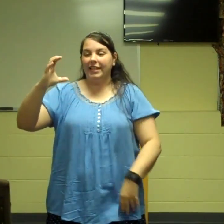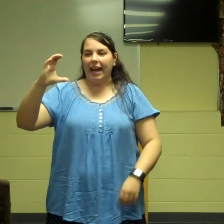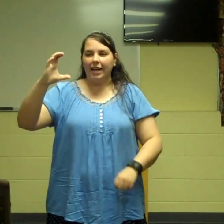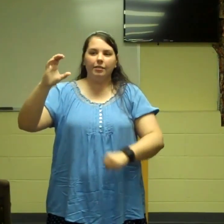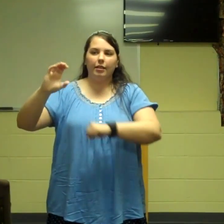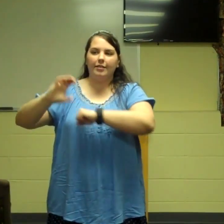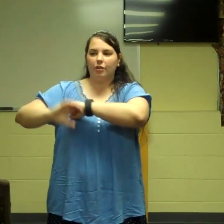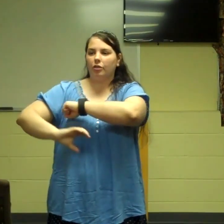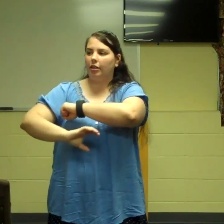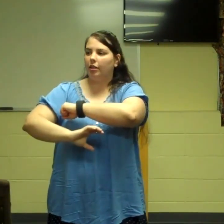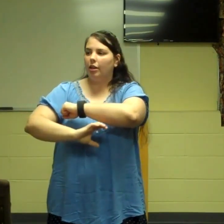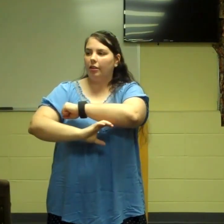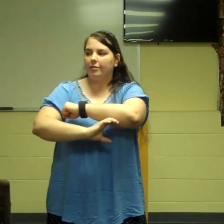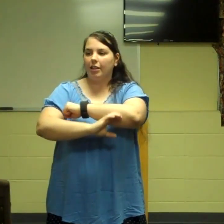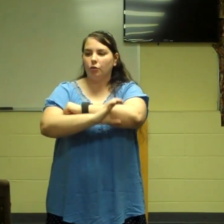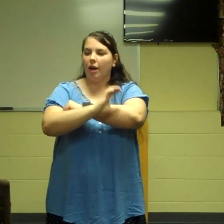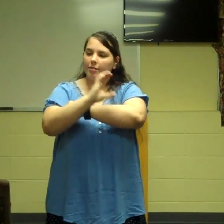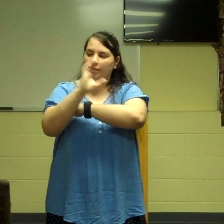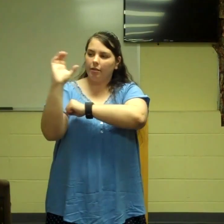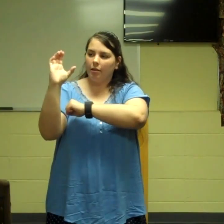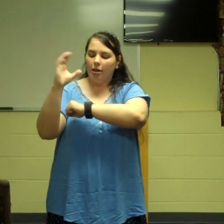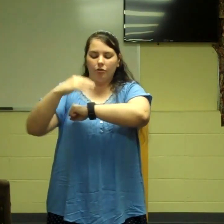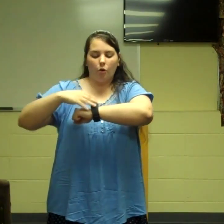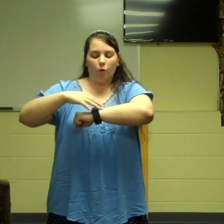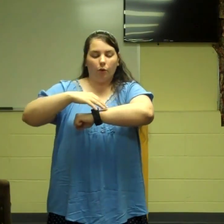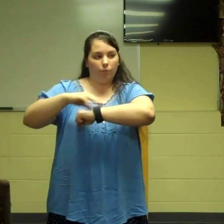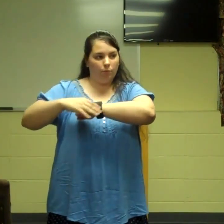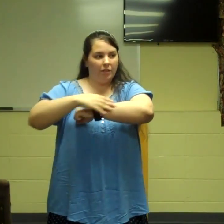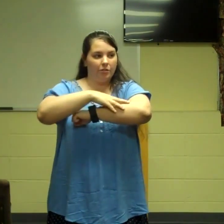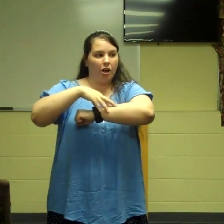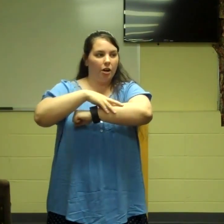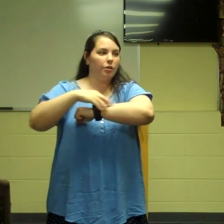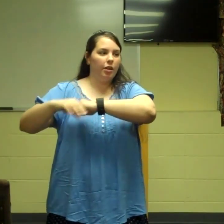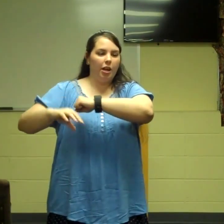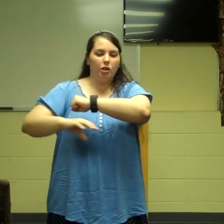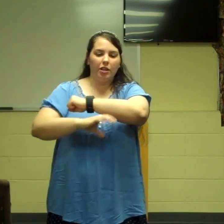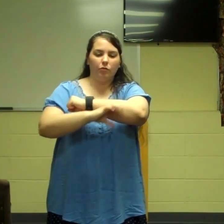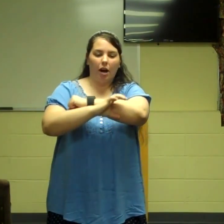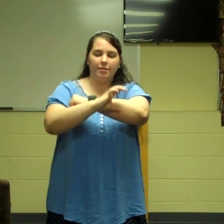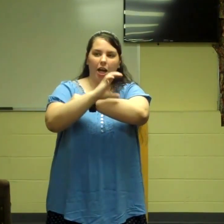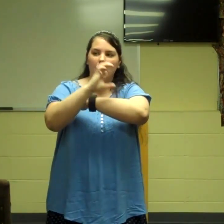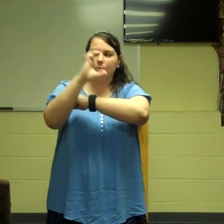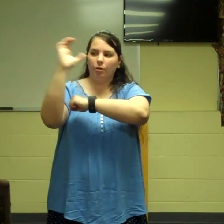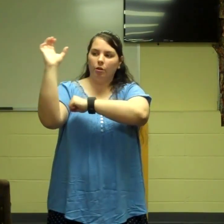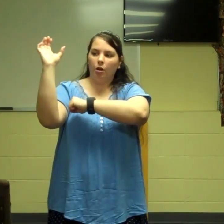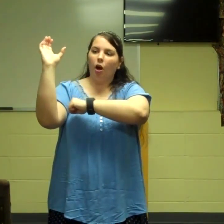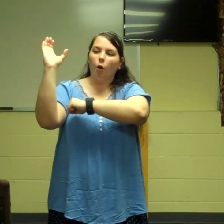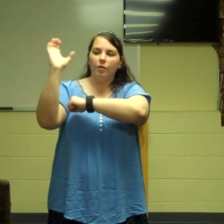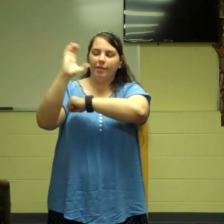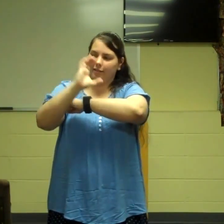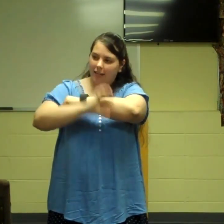C hand is actually, the sun is rising. So this is Earth, and you see it rising up, or the sun is